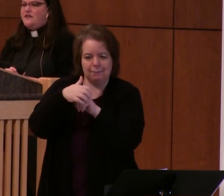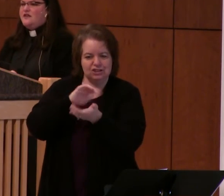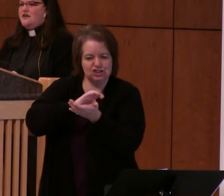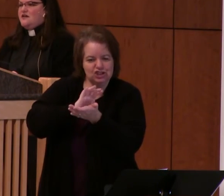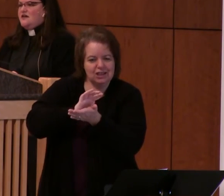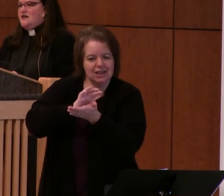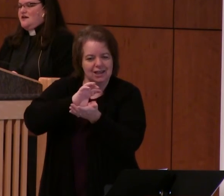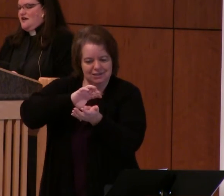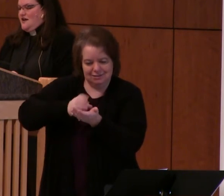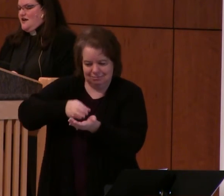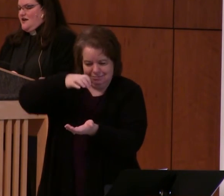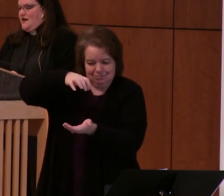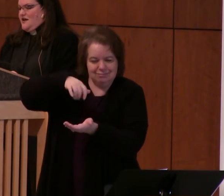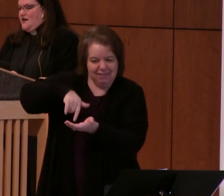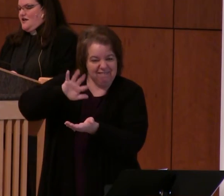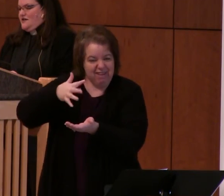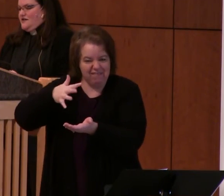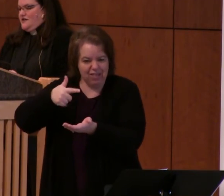together.